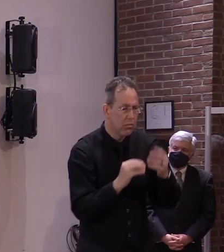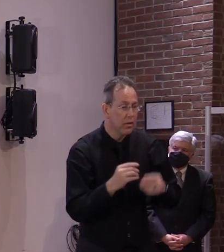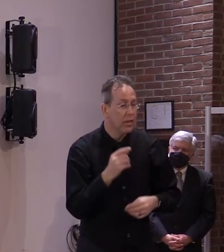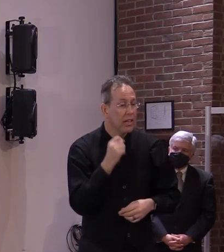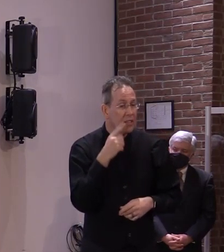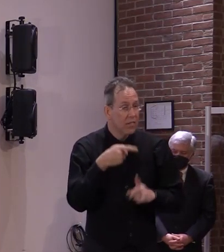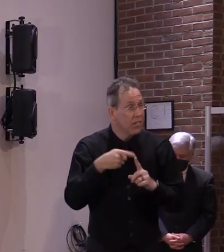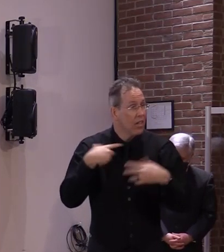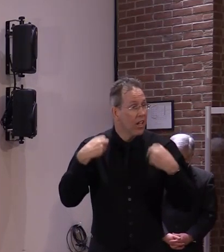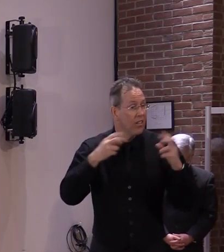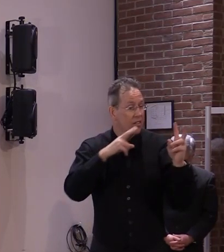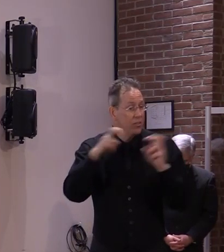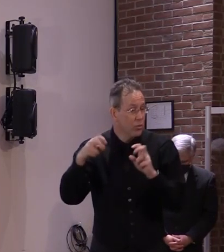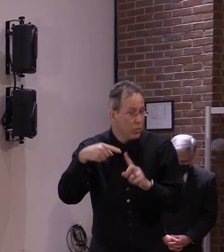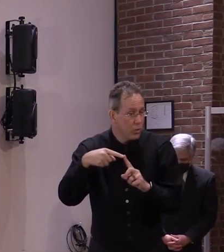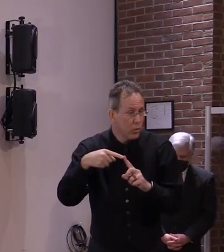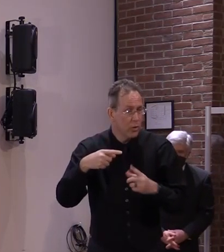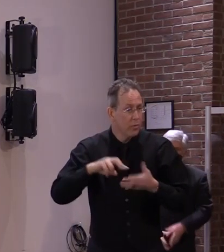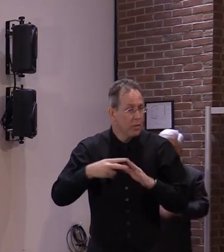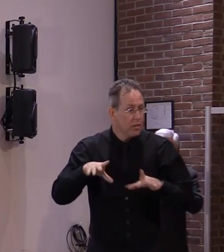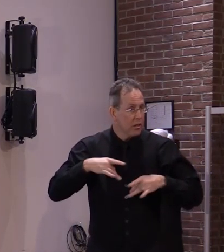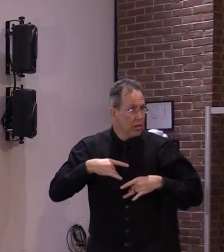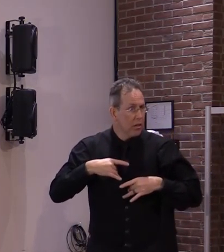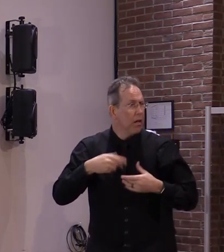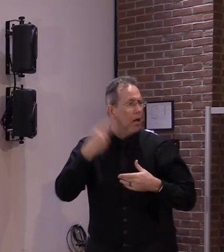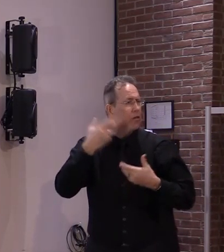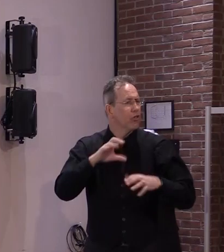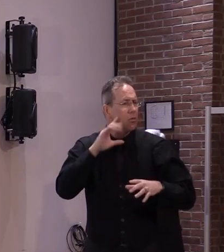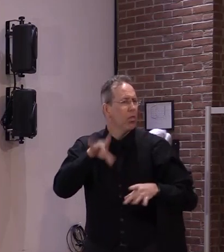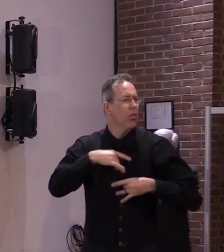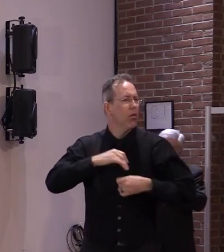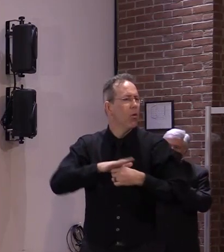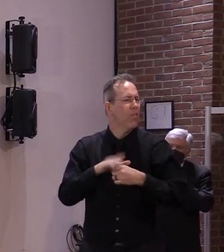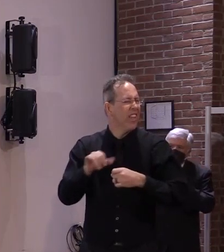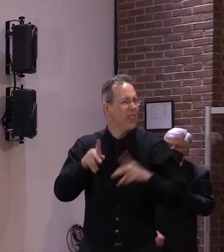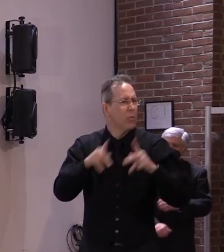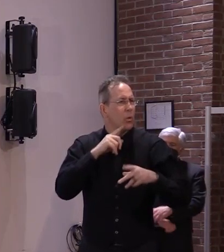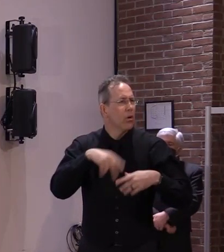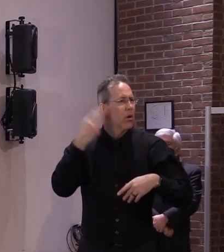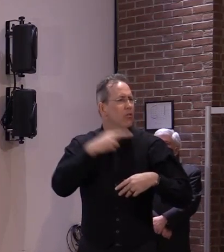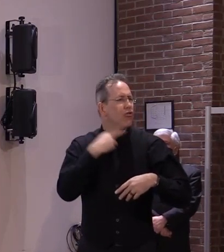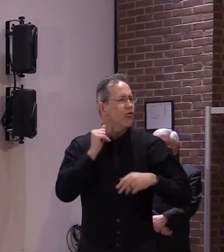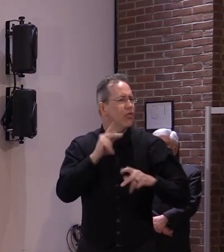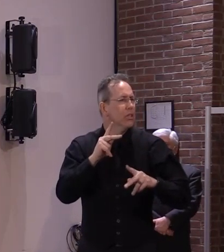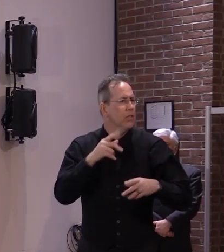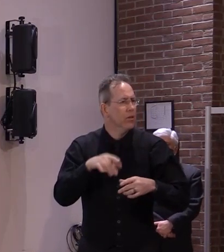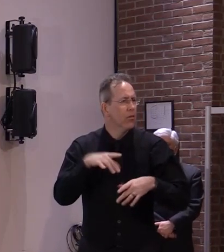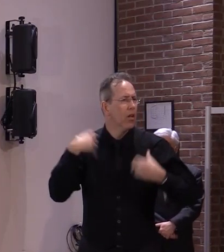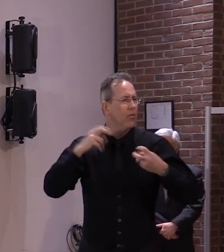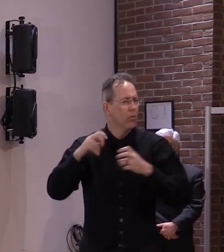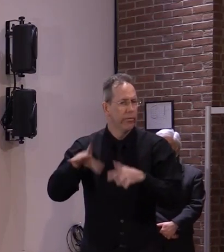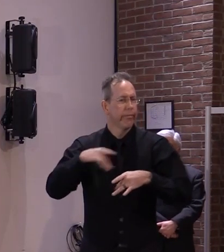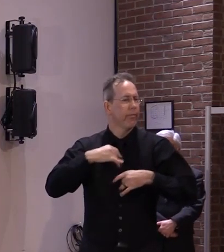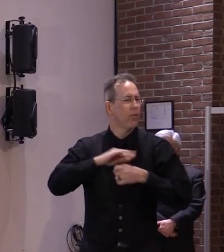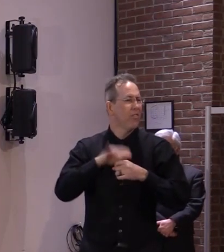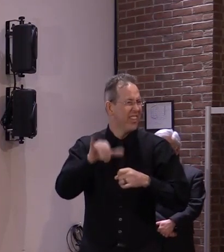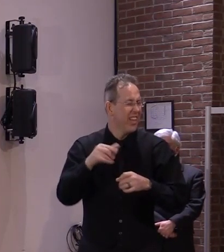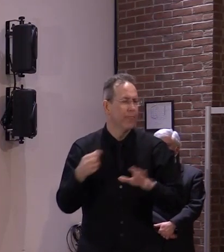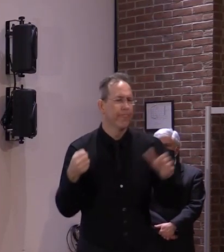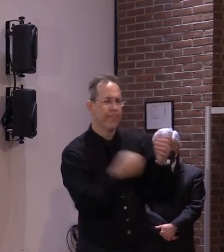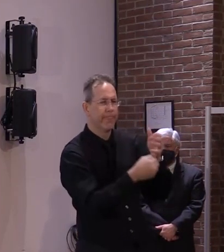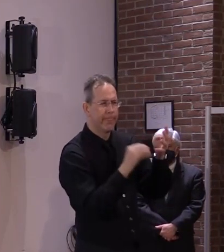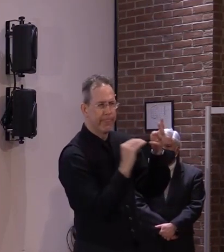vast majority of Vermonters who have succumbed to COVID-19 have been over 65. So